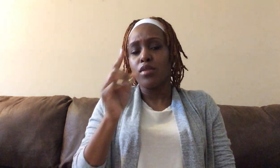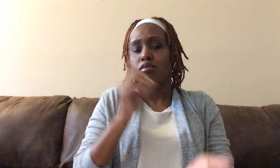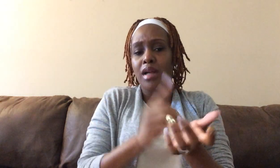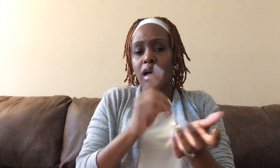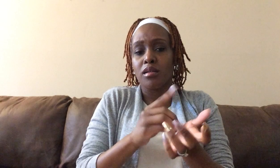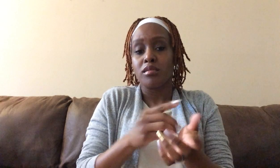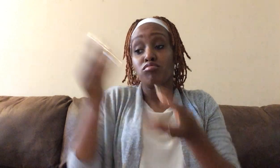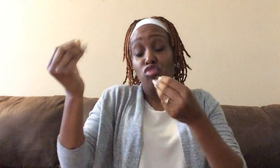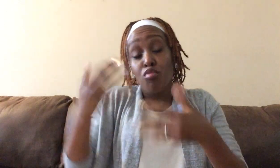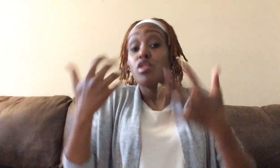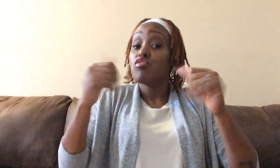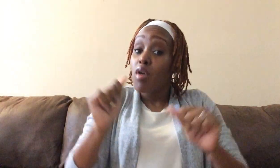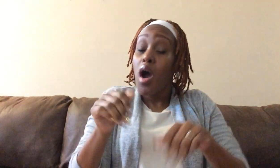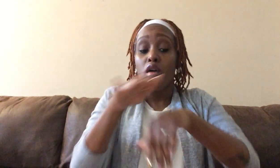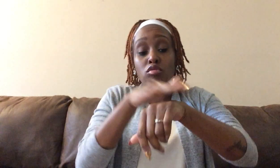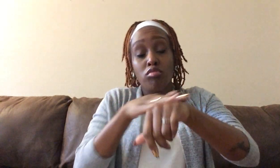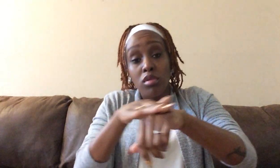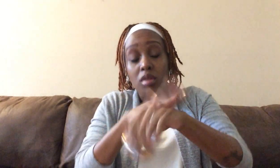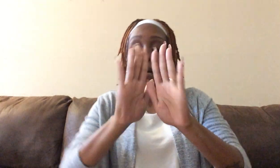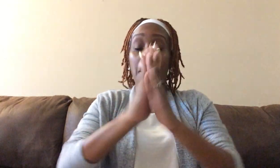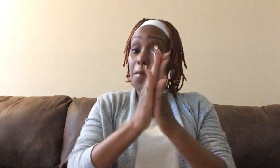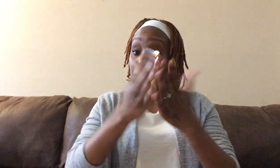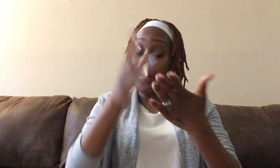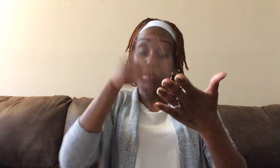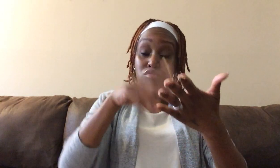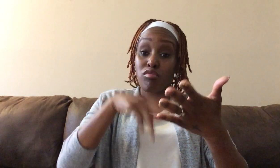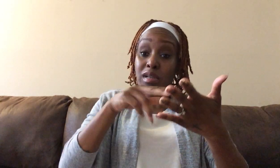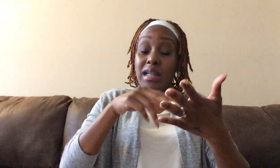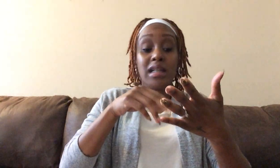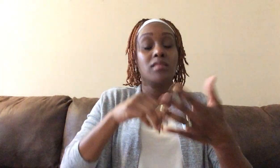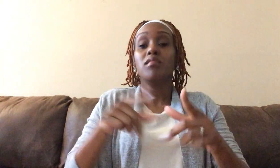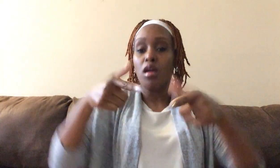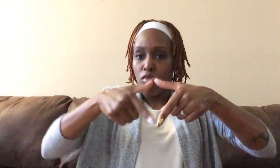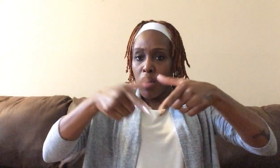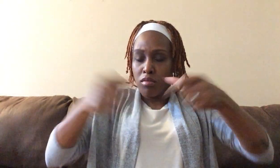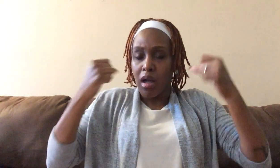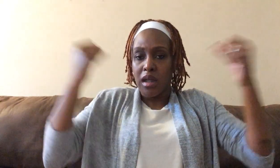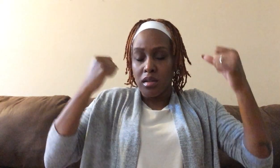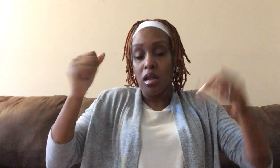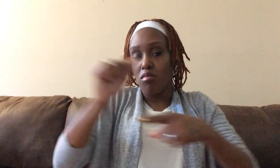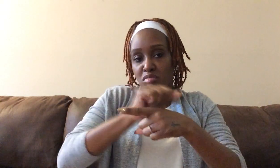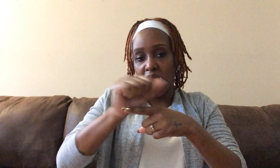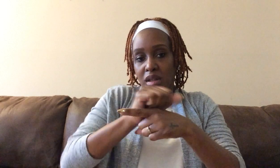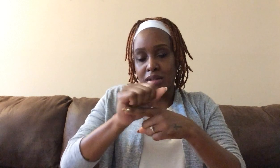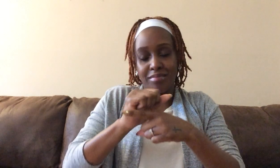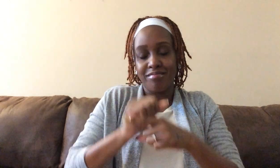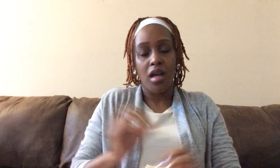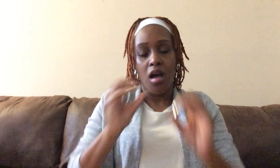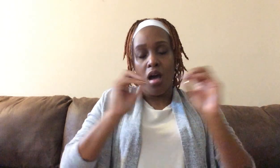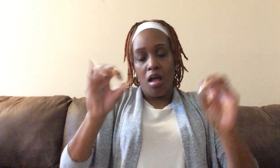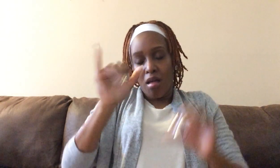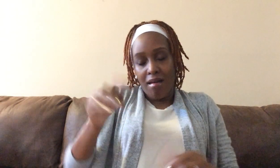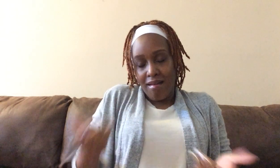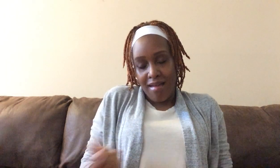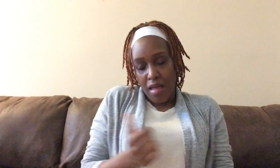creams, read books, and practice vaginal exercises. None of these things helped. I